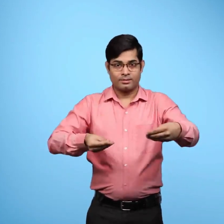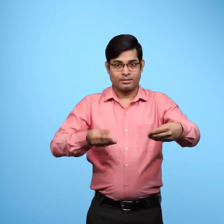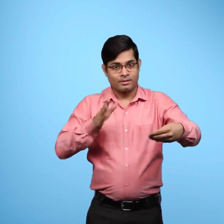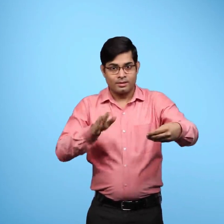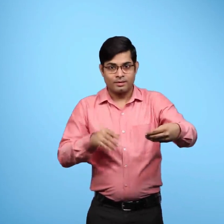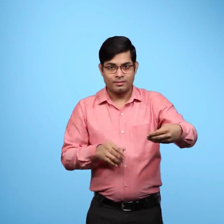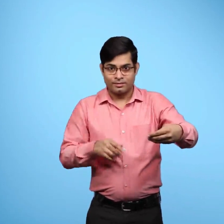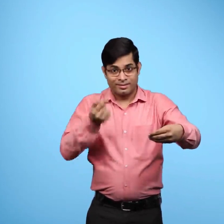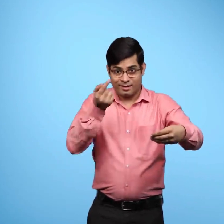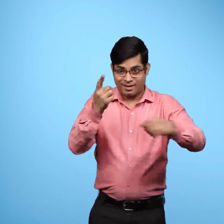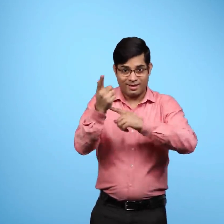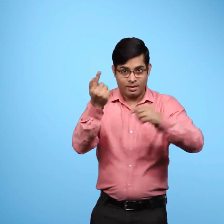of her.